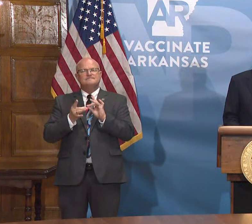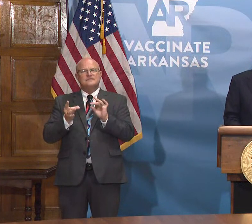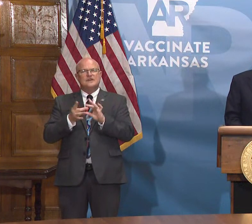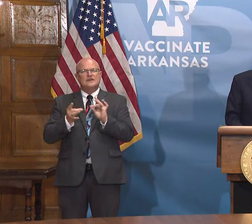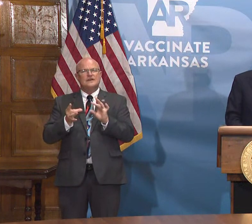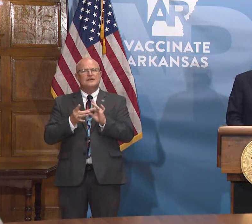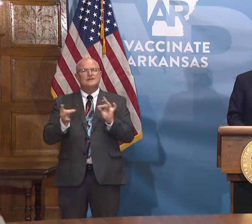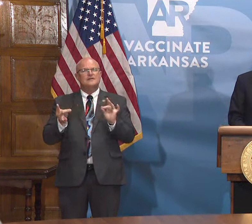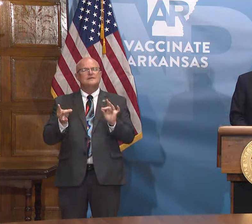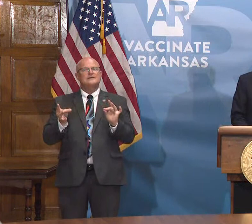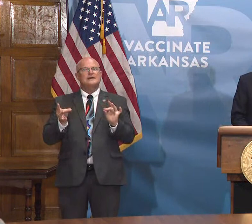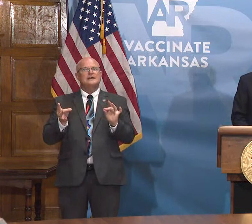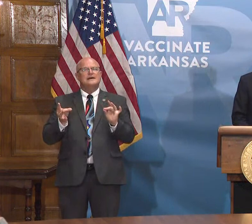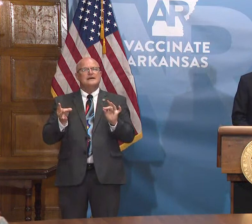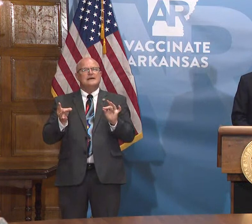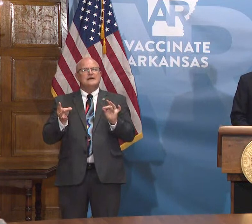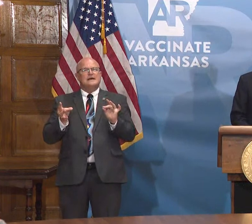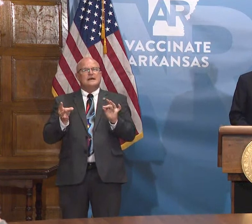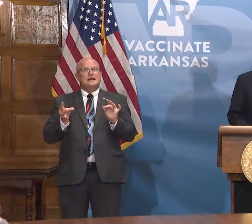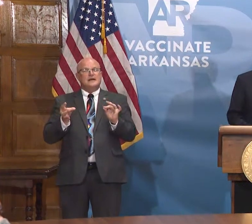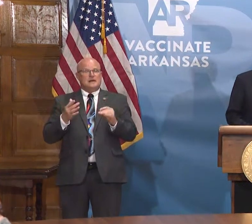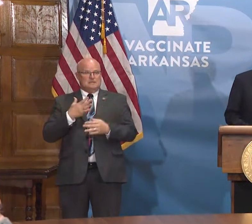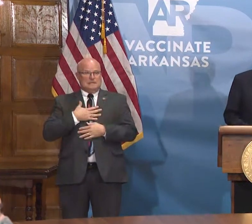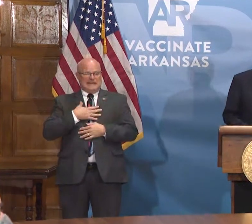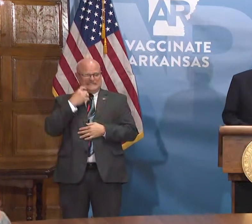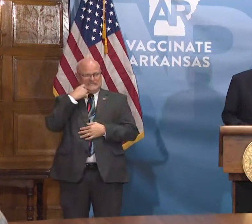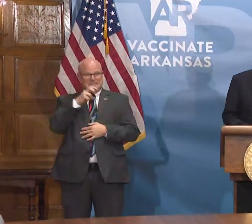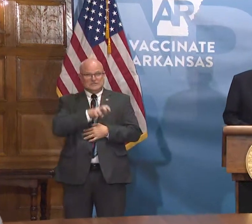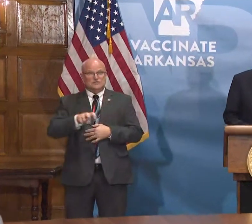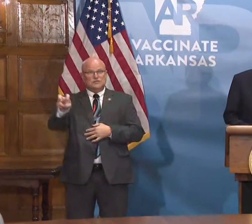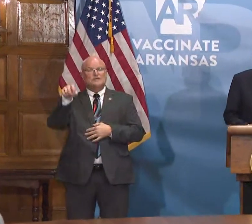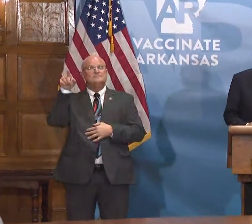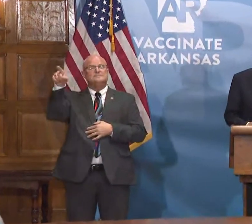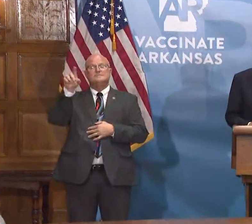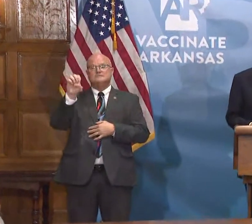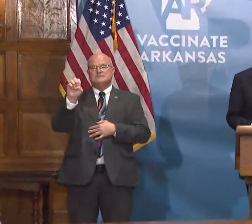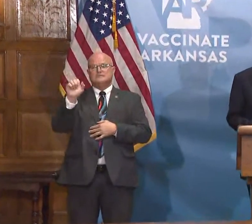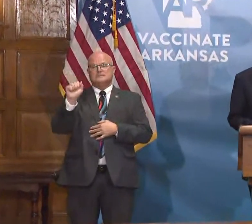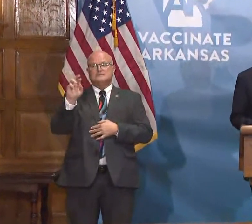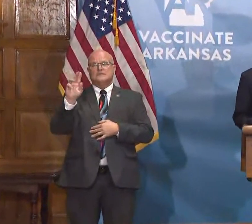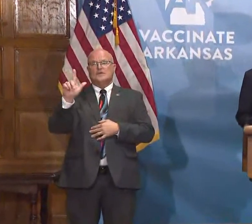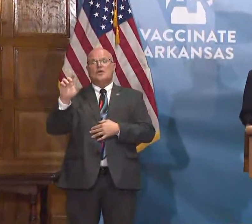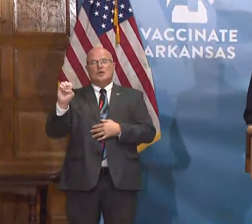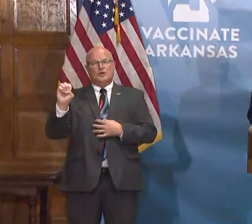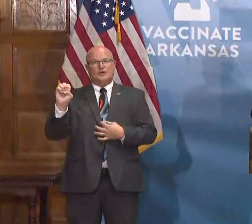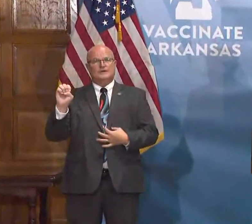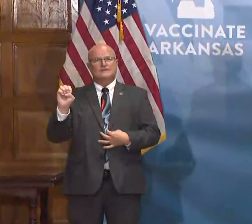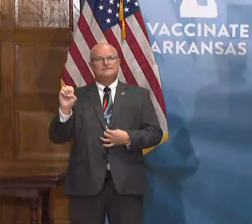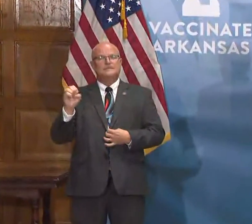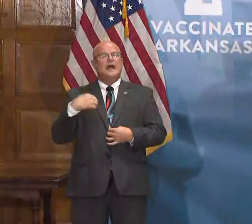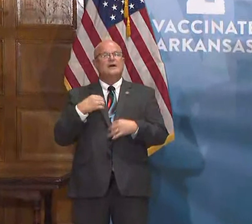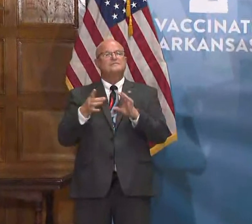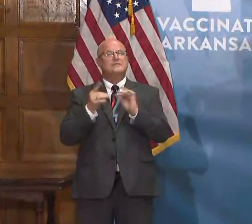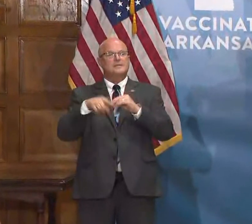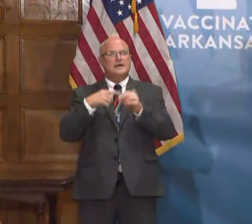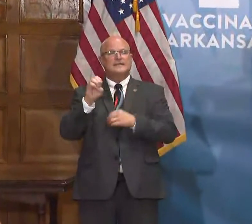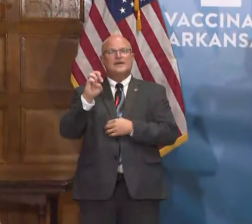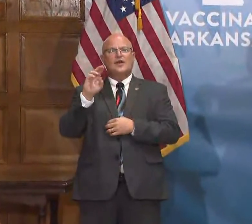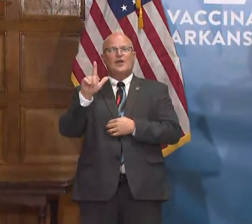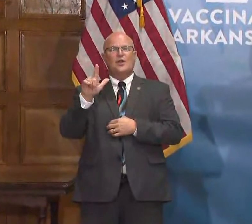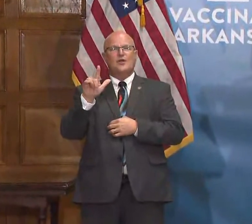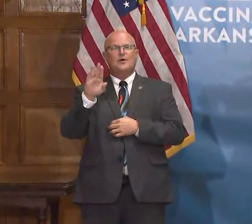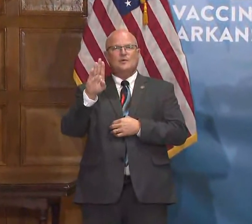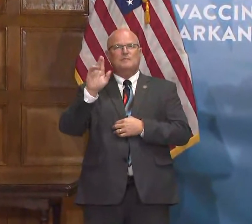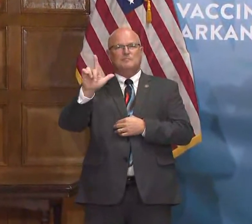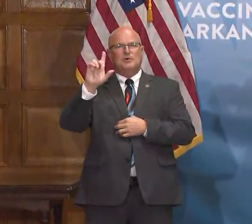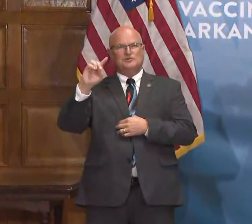about the trip that I just took over to Earl, and I wanted to give regards to the Earl